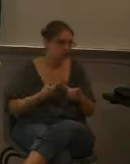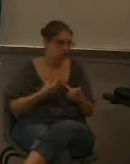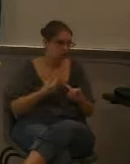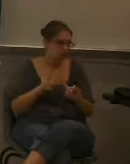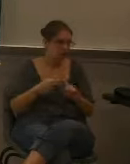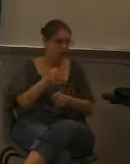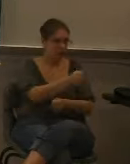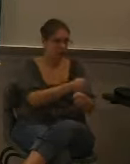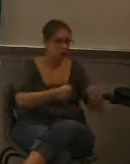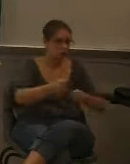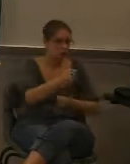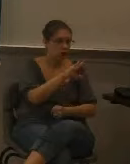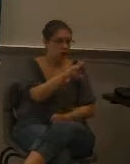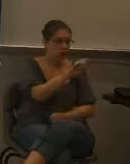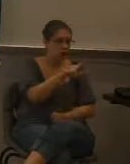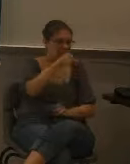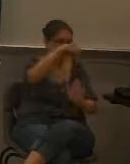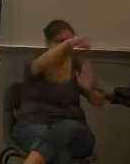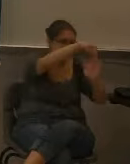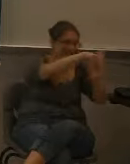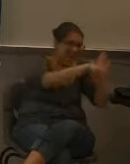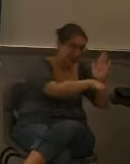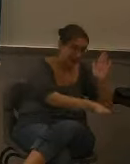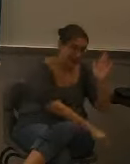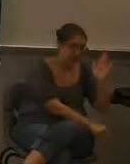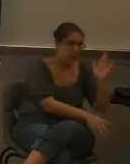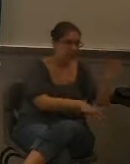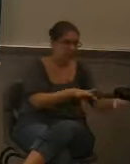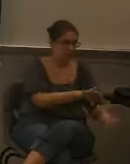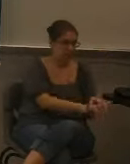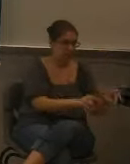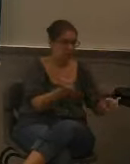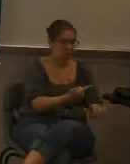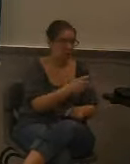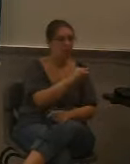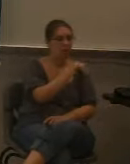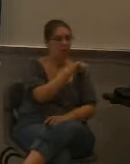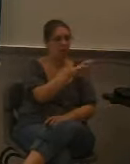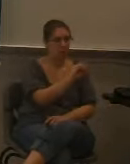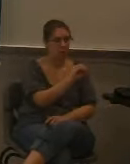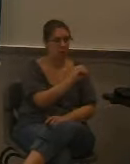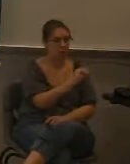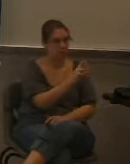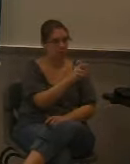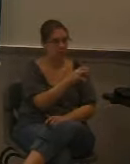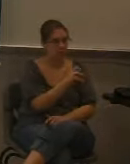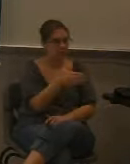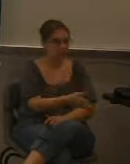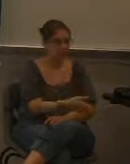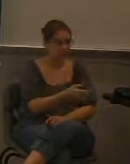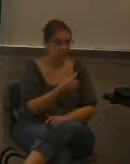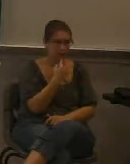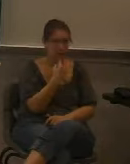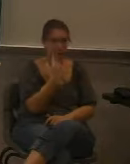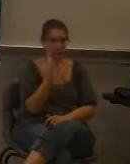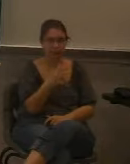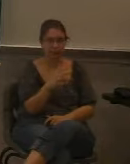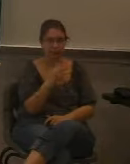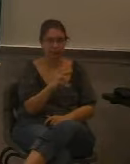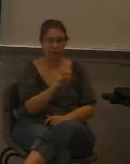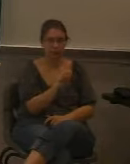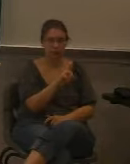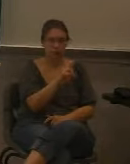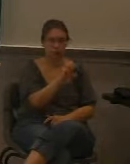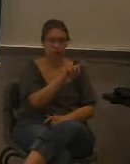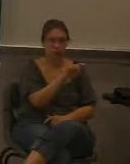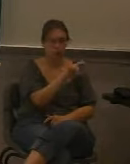drill wells deep underground and they extract all the microorganisms that are there, say U16S, ribosomal RNA, to